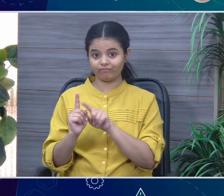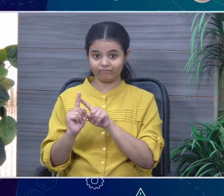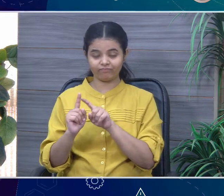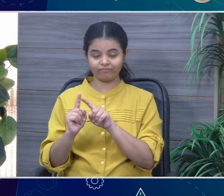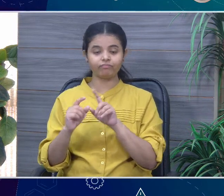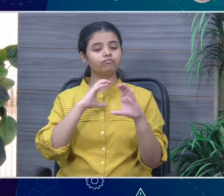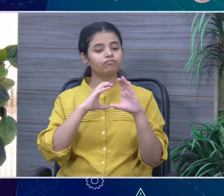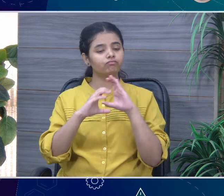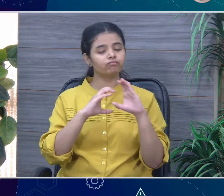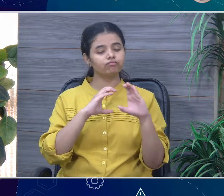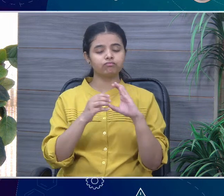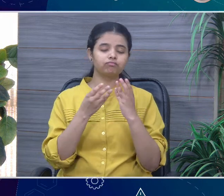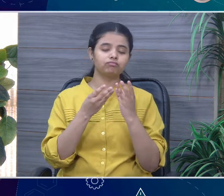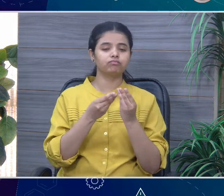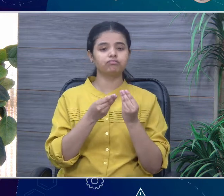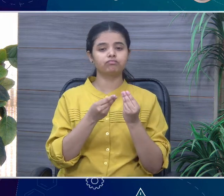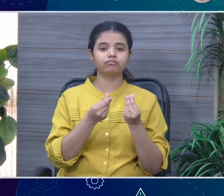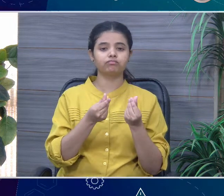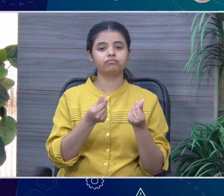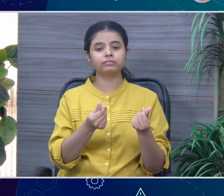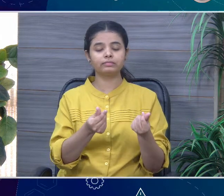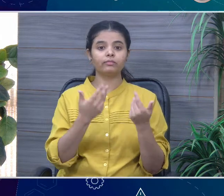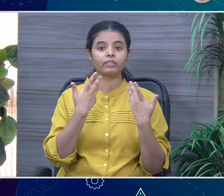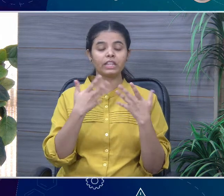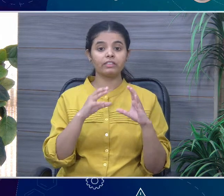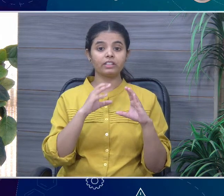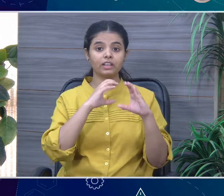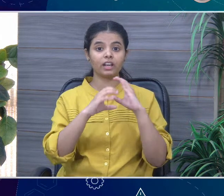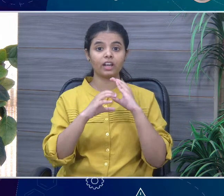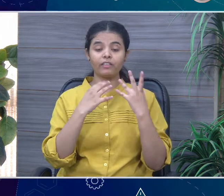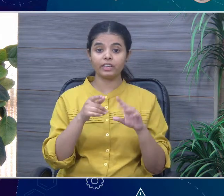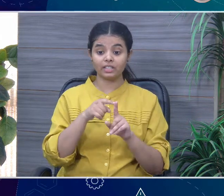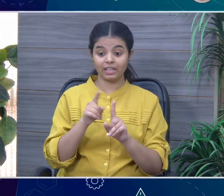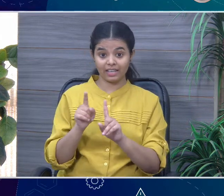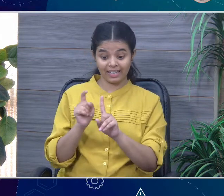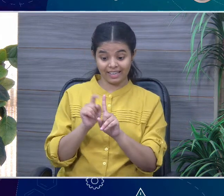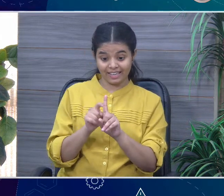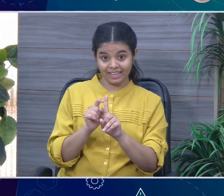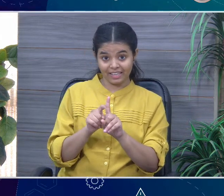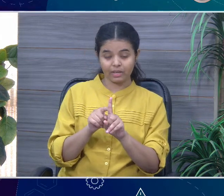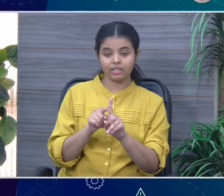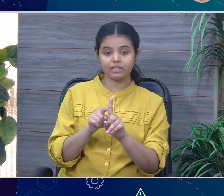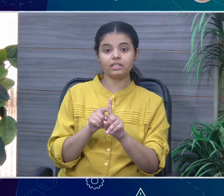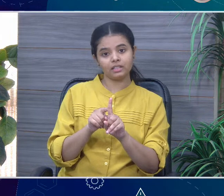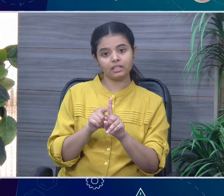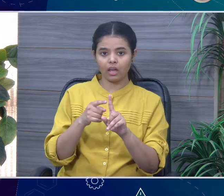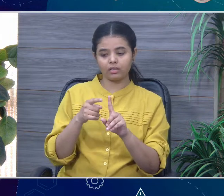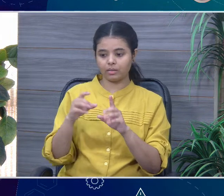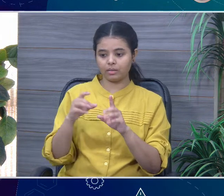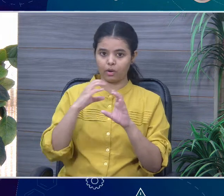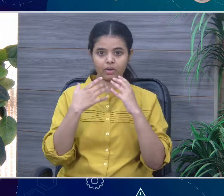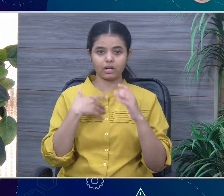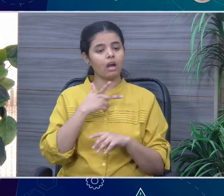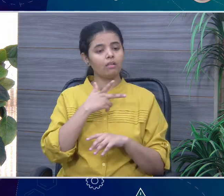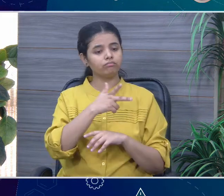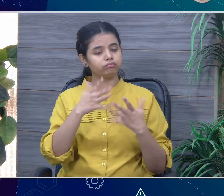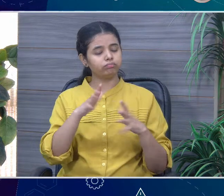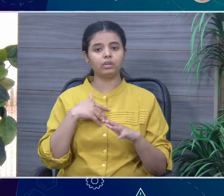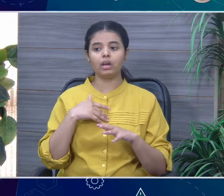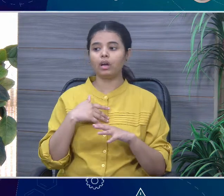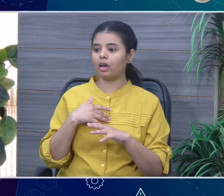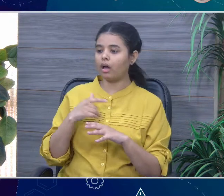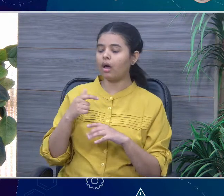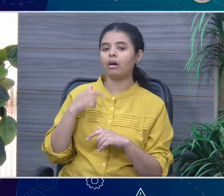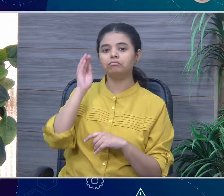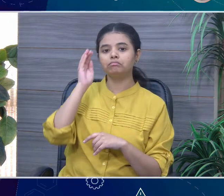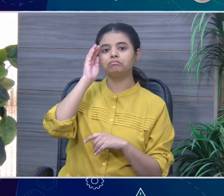simple terms, also is patient enough to listen to the other child, then those children are